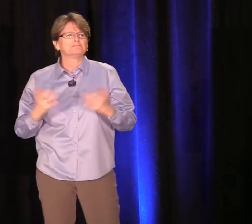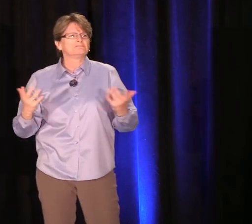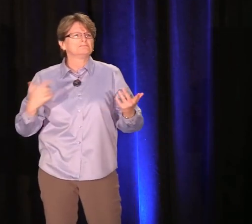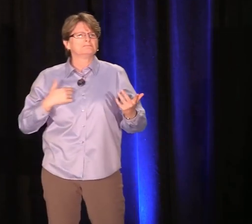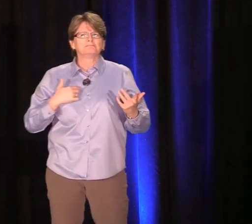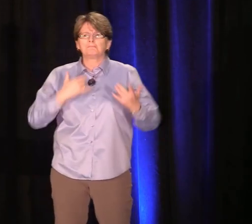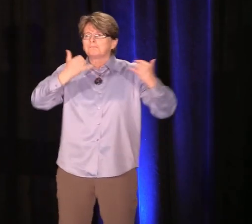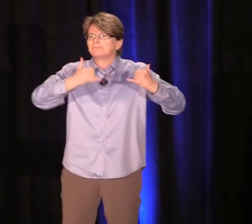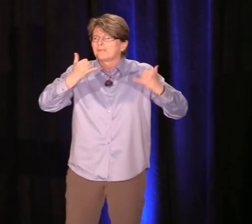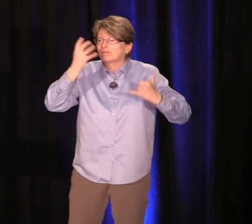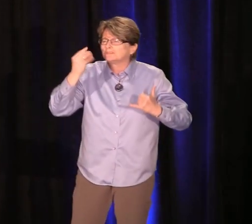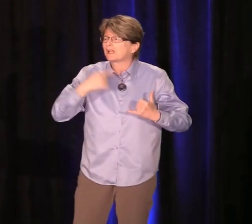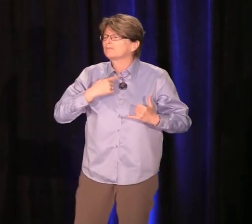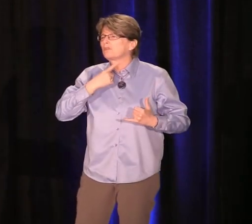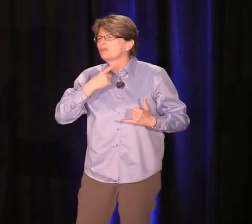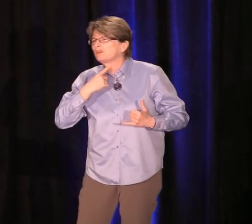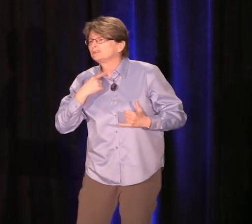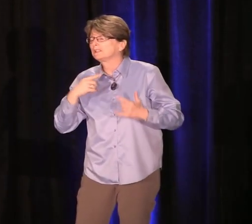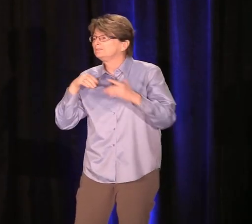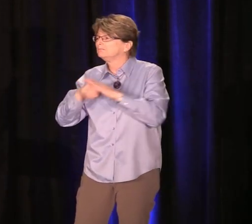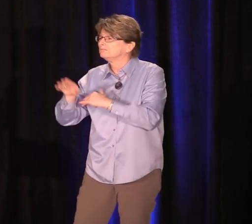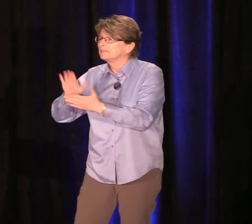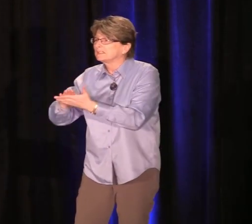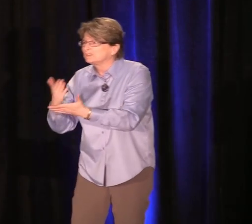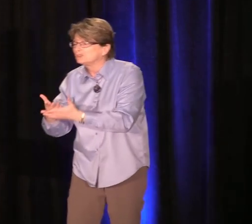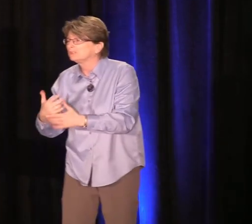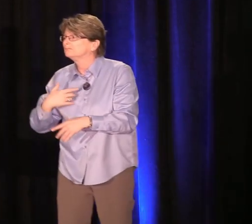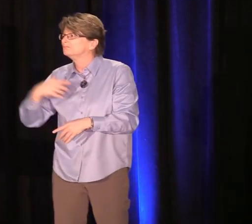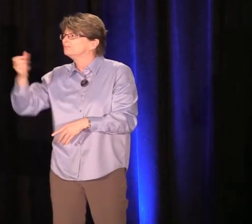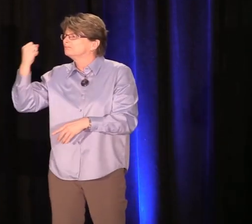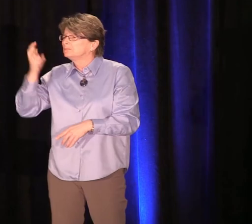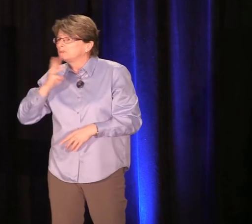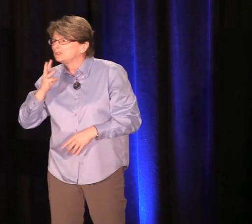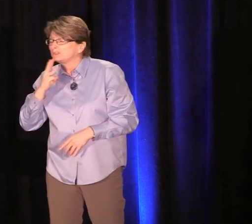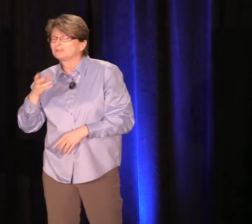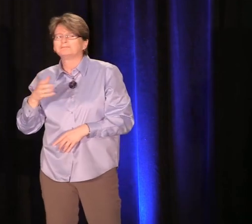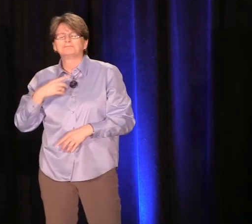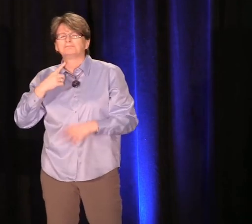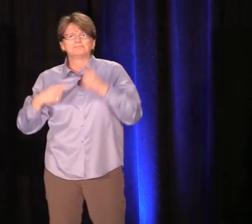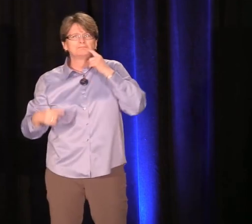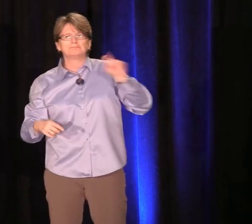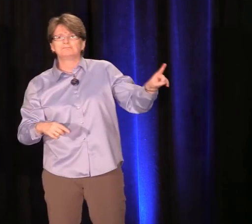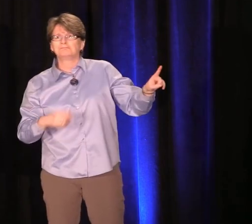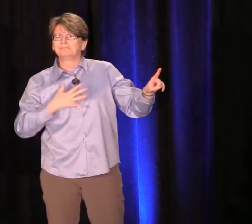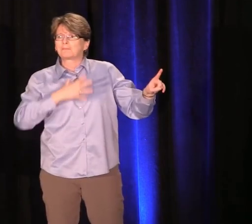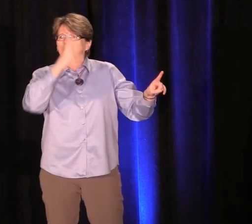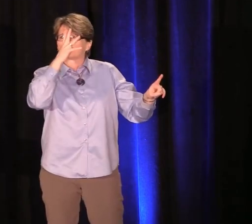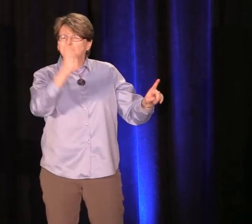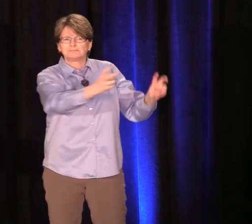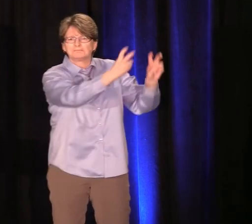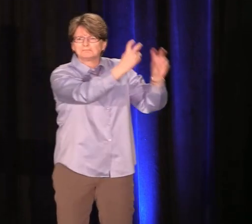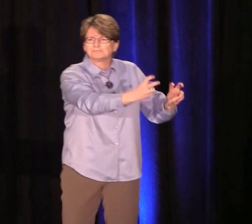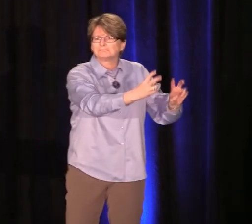I'm going to share some of my own personal experiences with it. When I was around 6, 7, 8 years old,